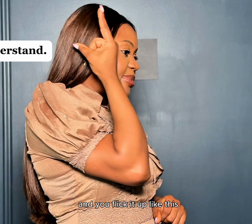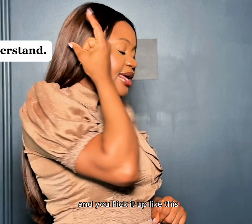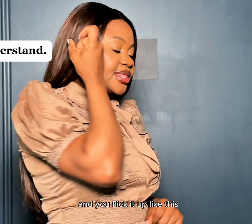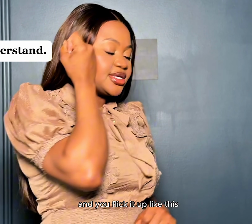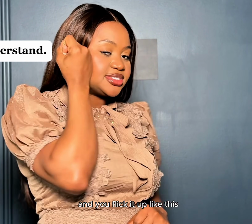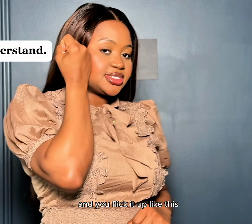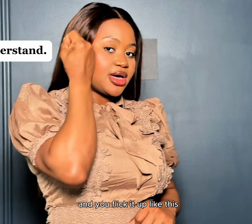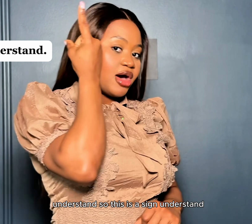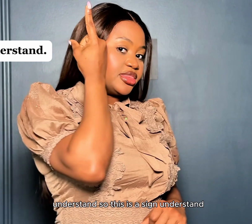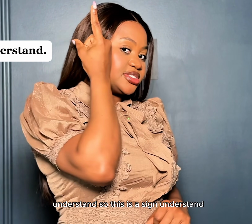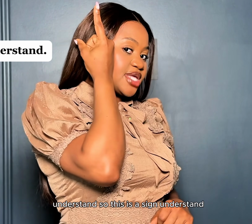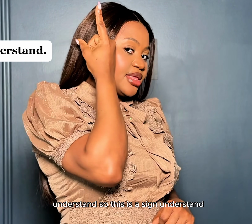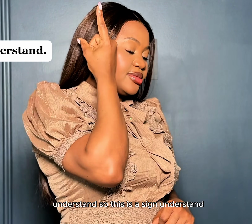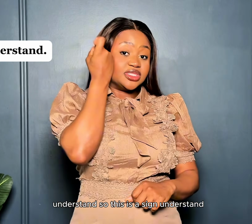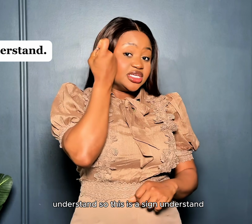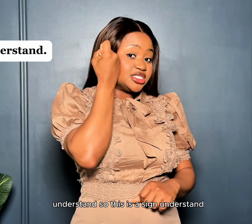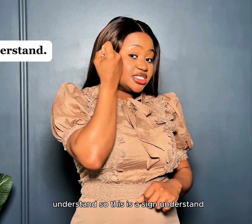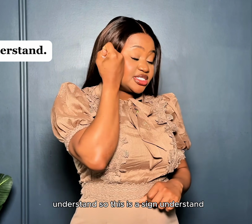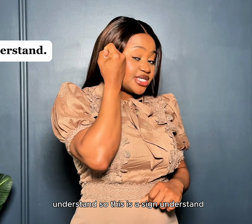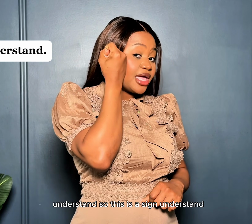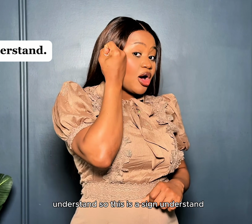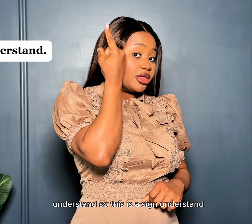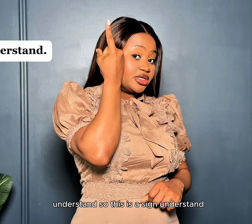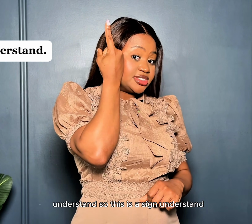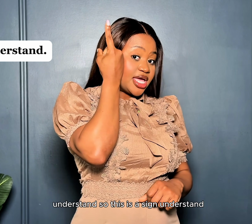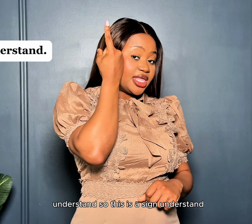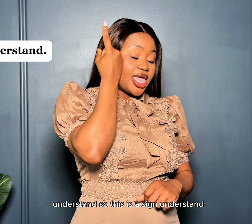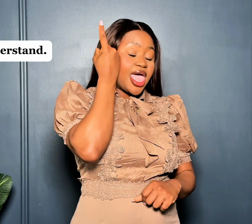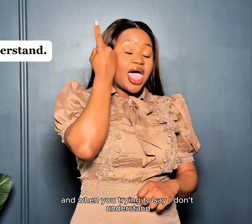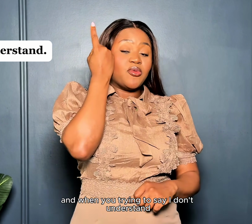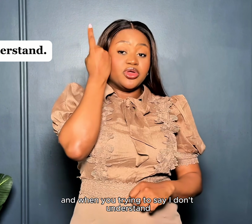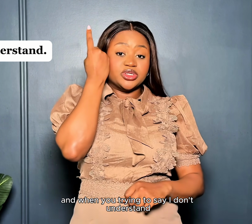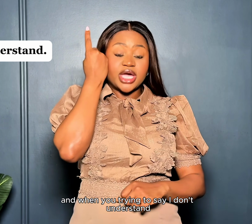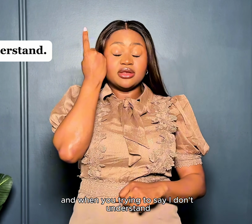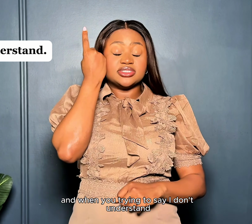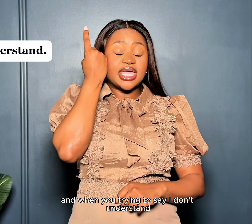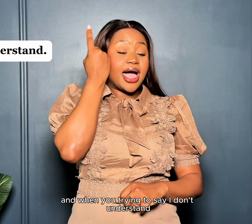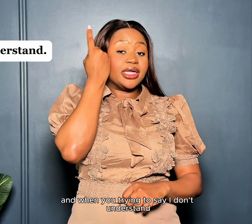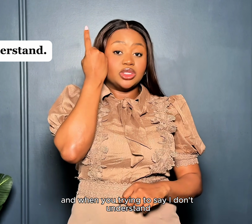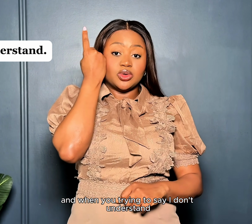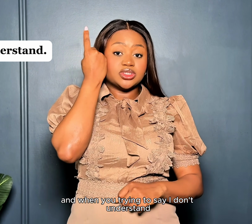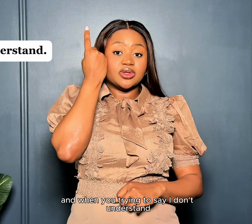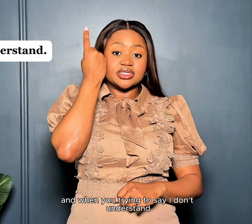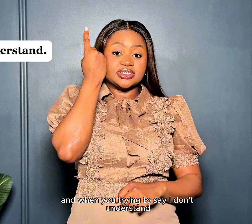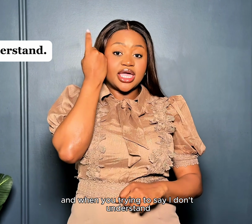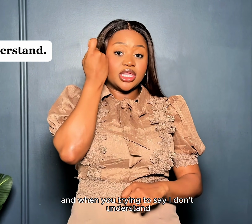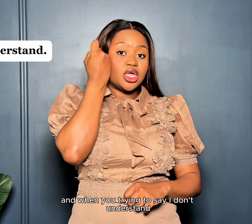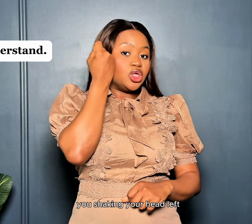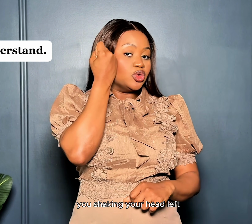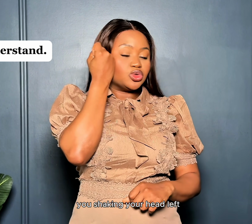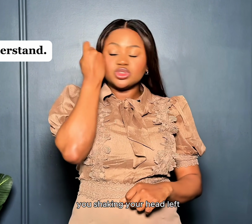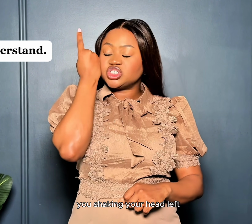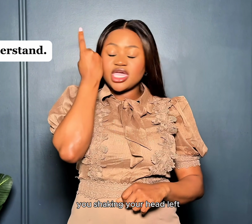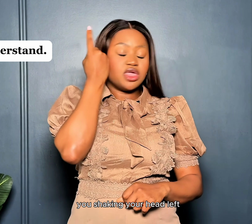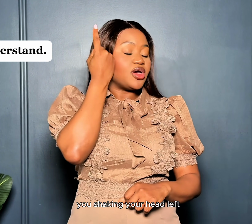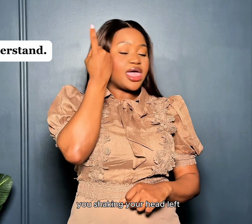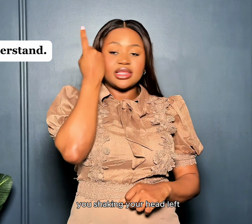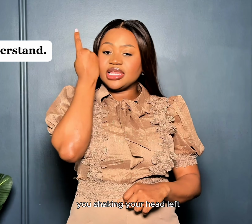like this. Understand. So this is a sign understand, and when you're trying to say I don't understand, you shaking your head